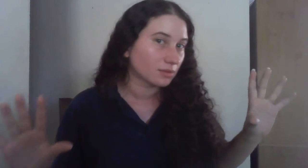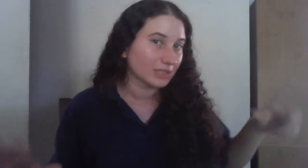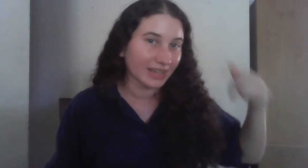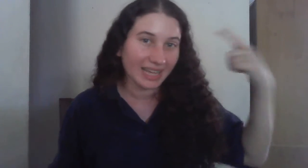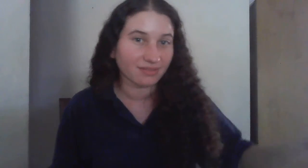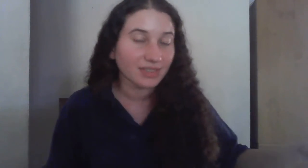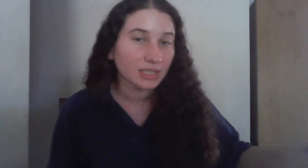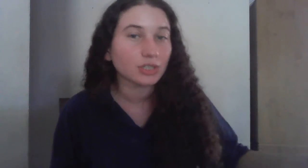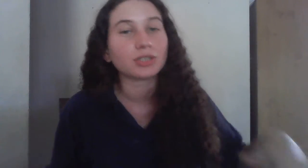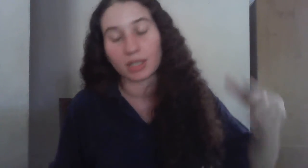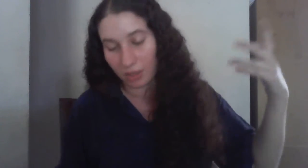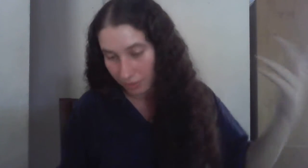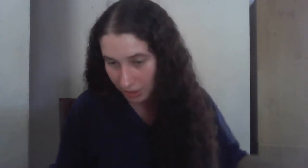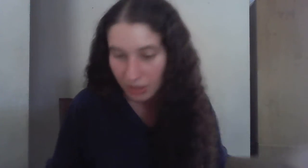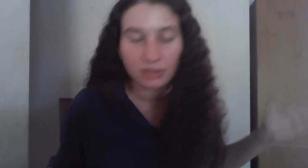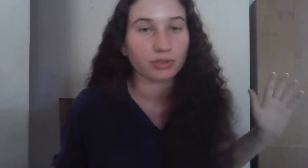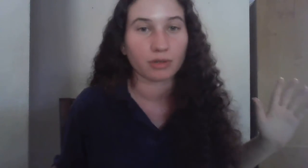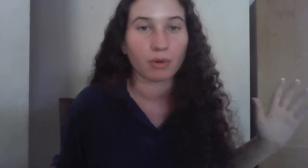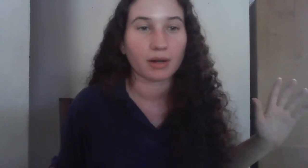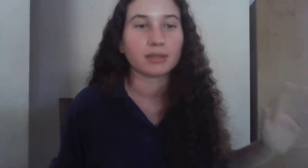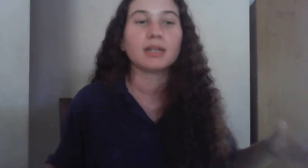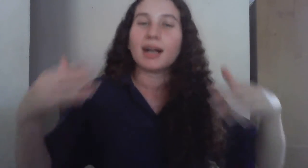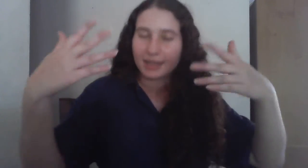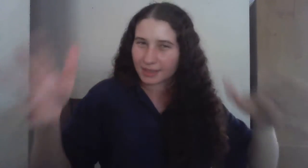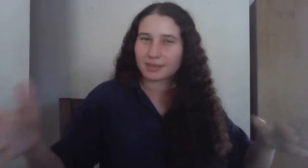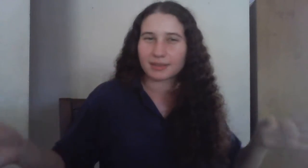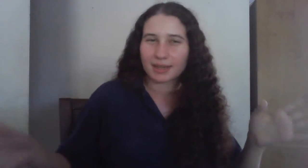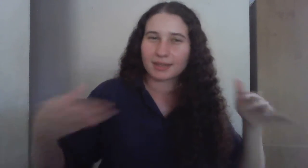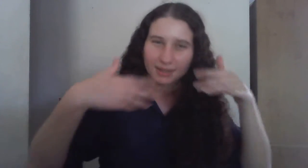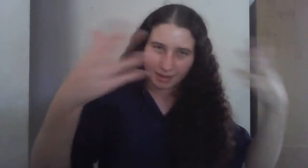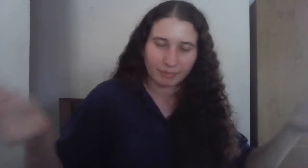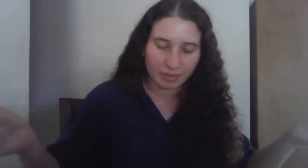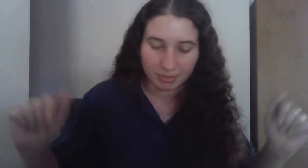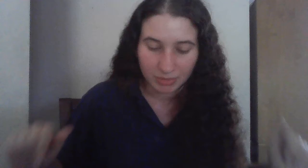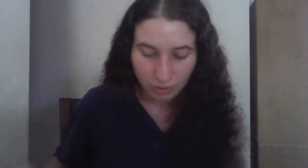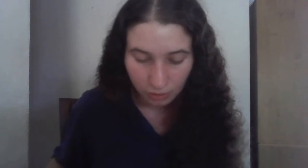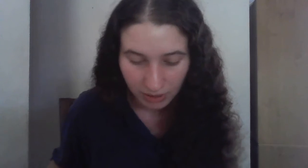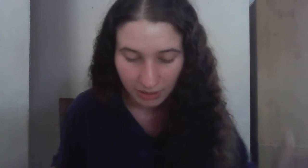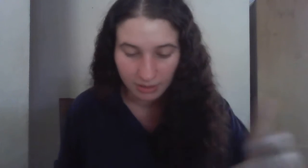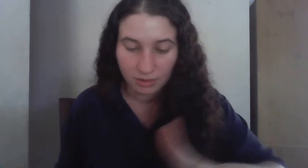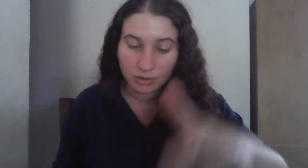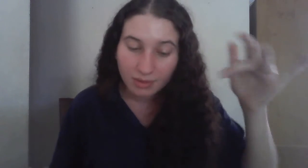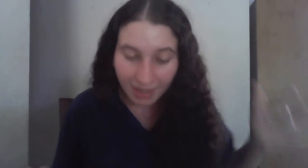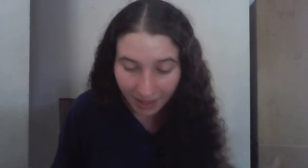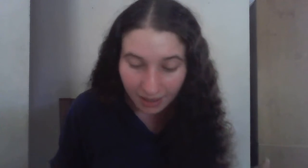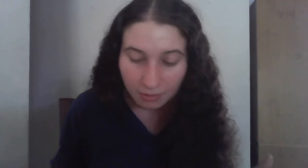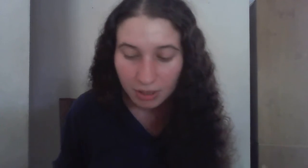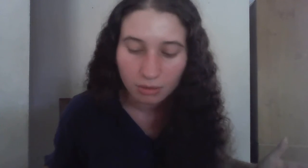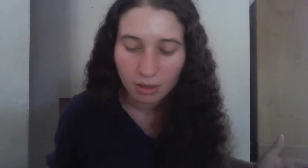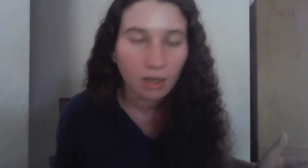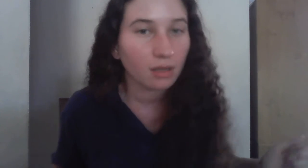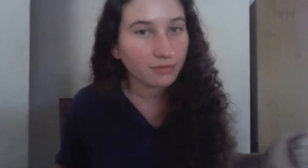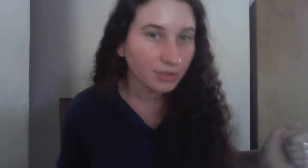If I add the finish, he already did drink water. I think you're getting it. Maybe I'm being too redundant. So now we go to